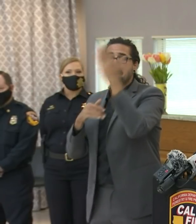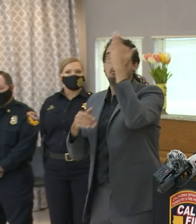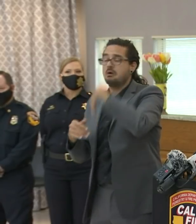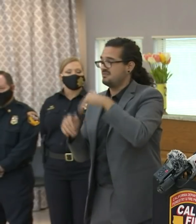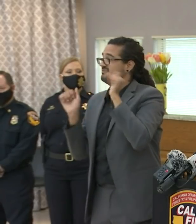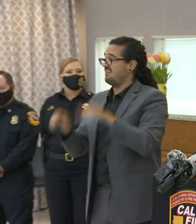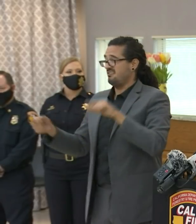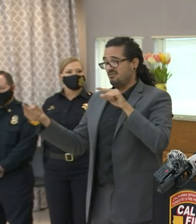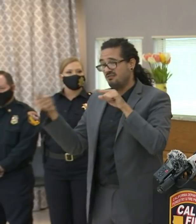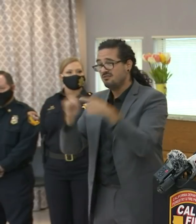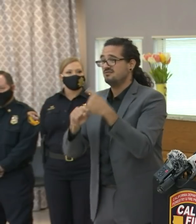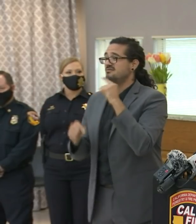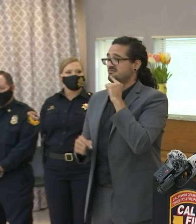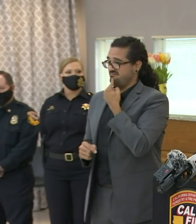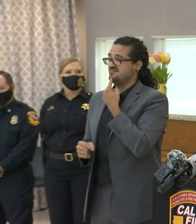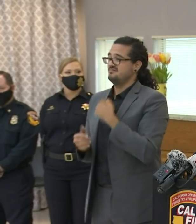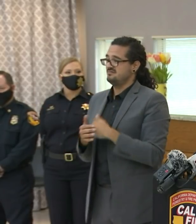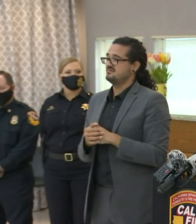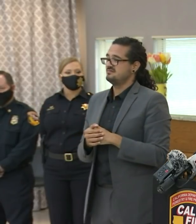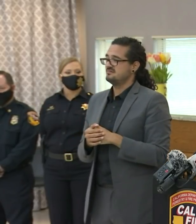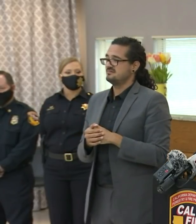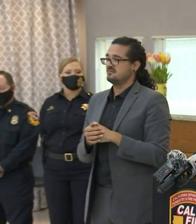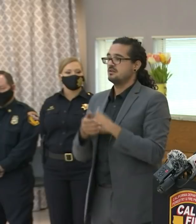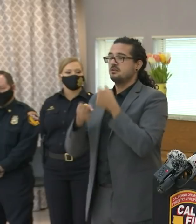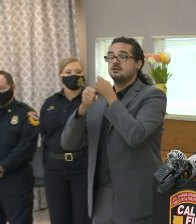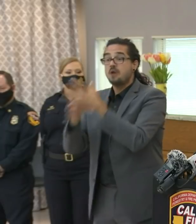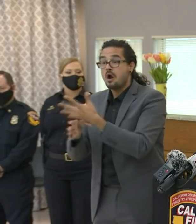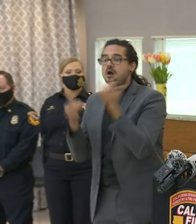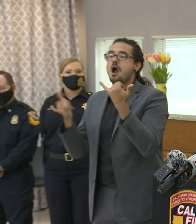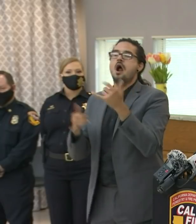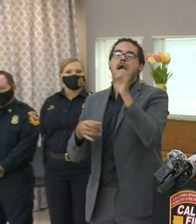potentially create a rescue situation which diverts resources.